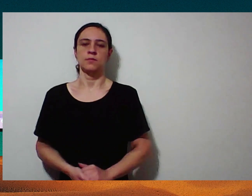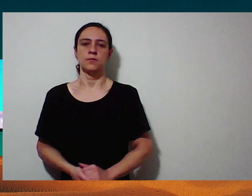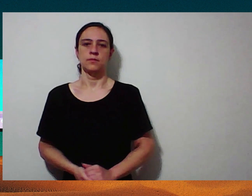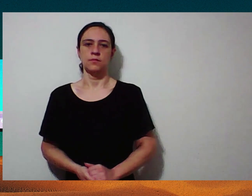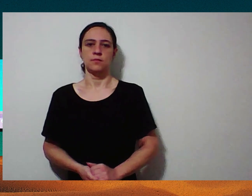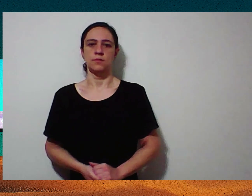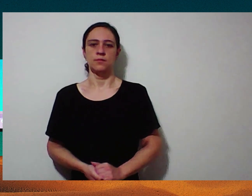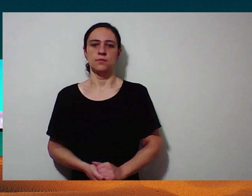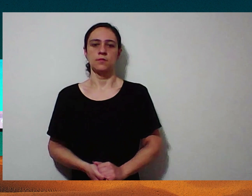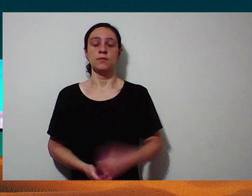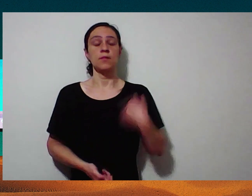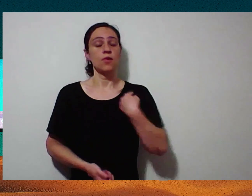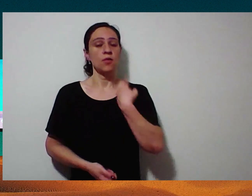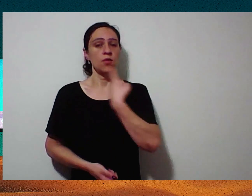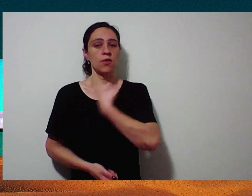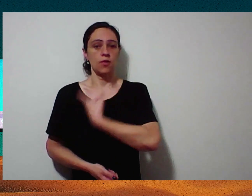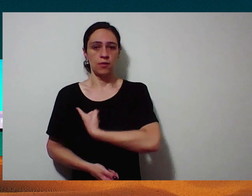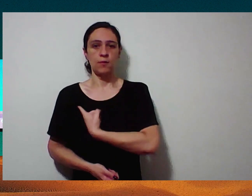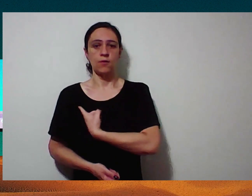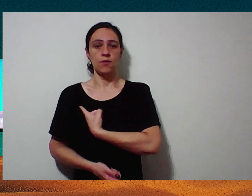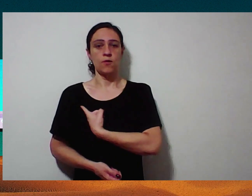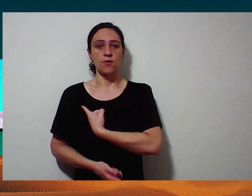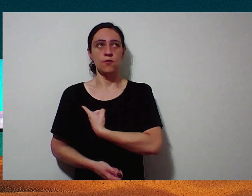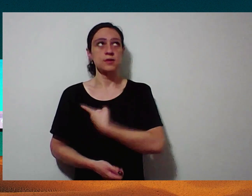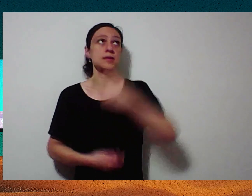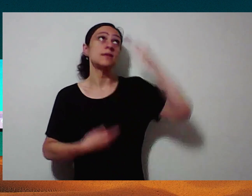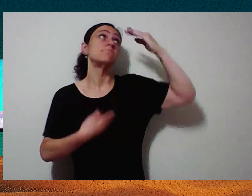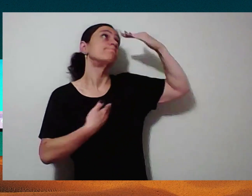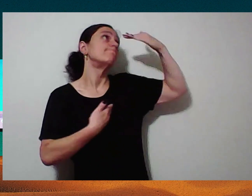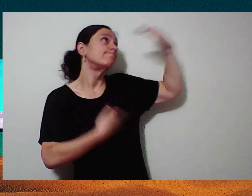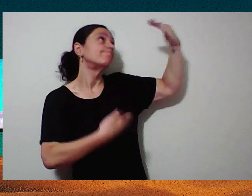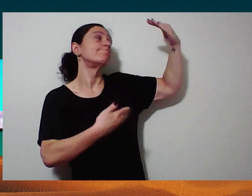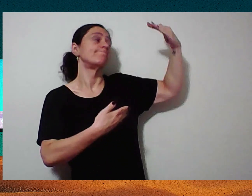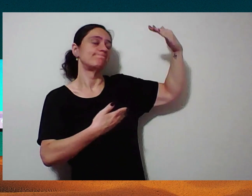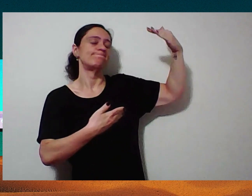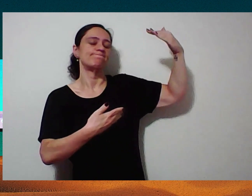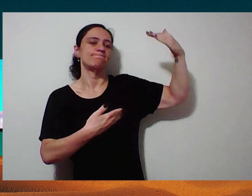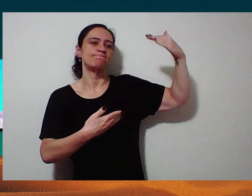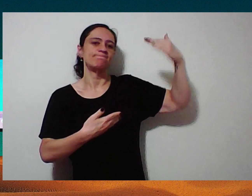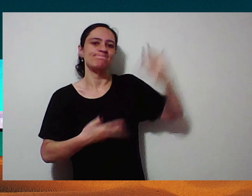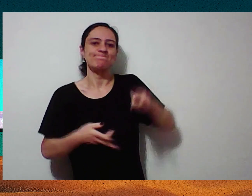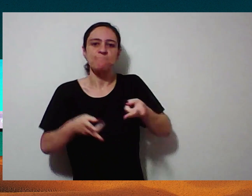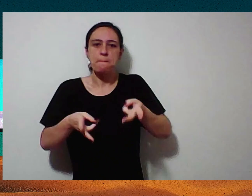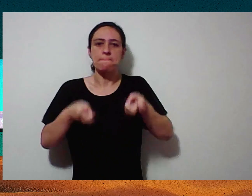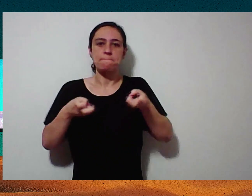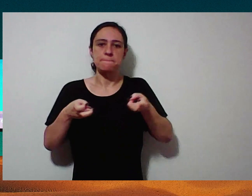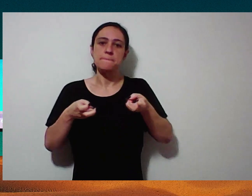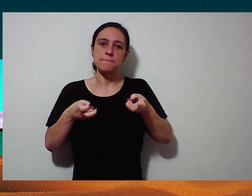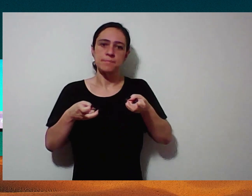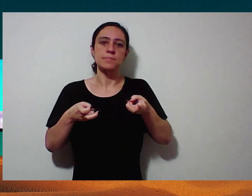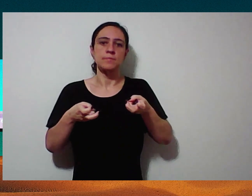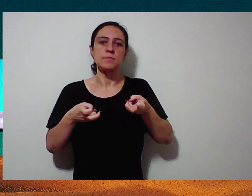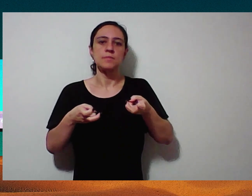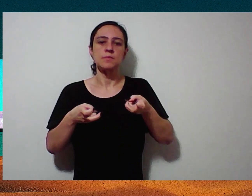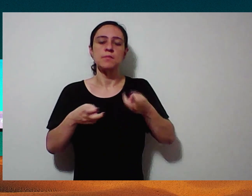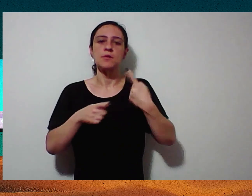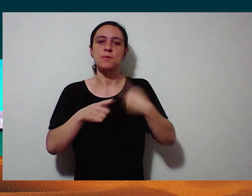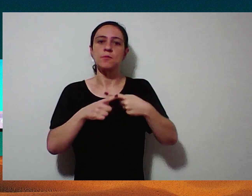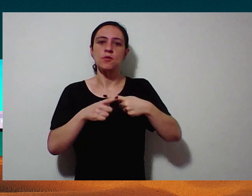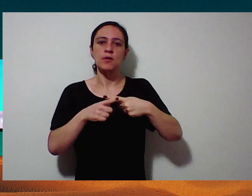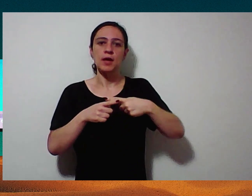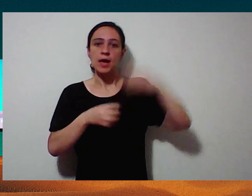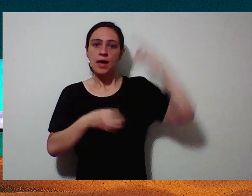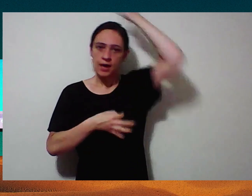Nós, graças a Deus, temos percebido, através da revelação do Espírito, que